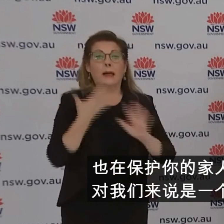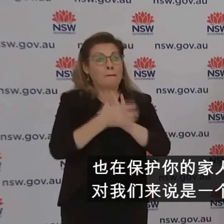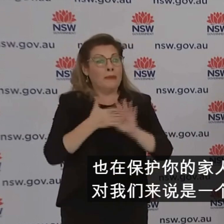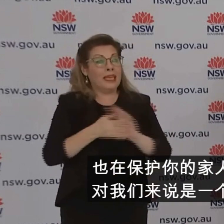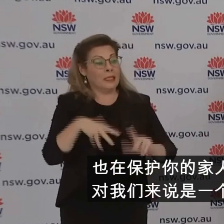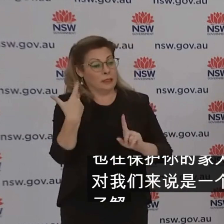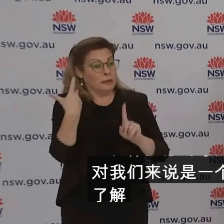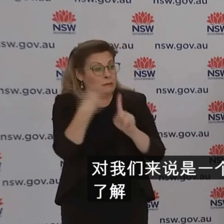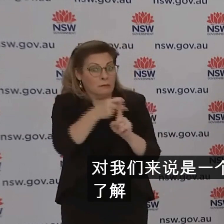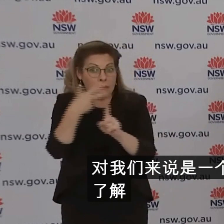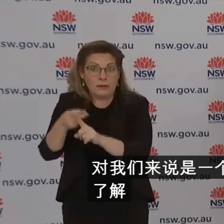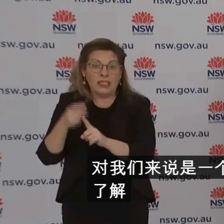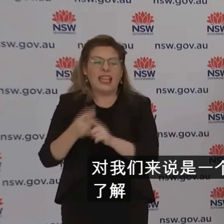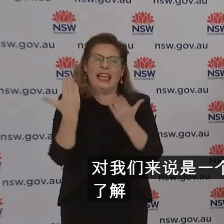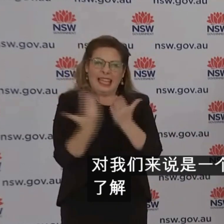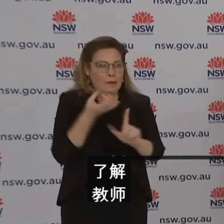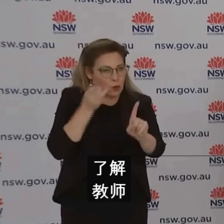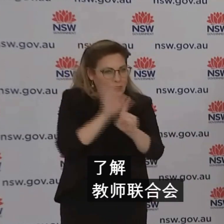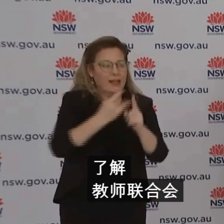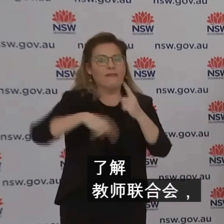really important message for us to get across. The